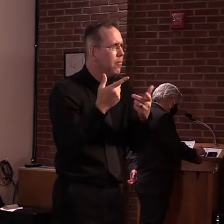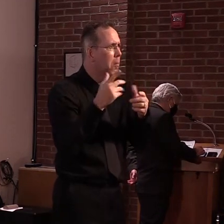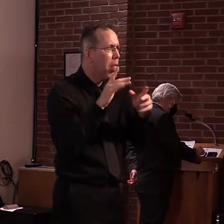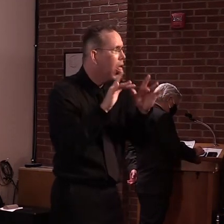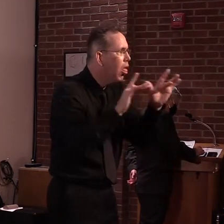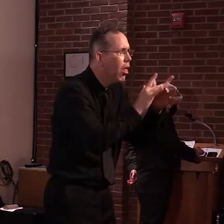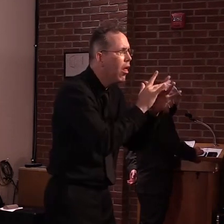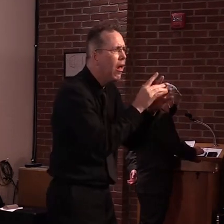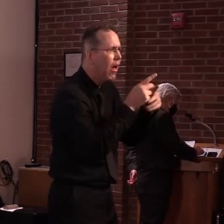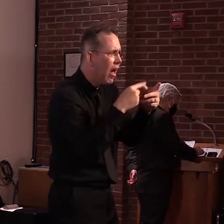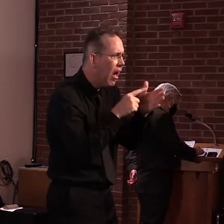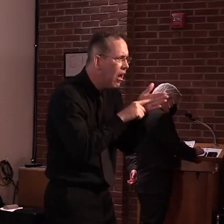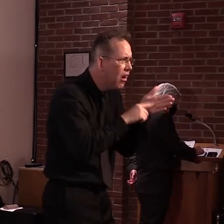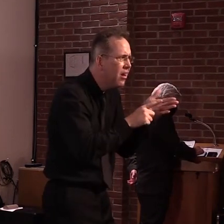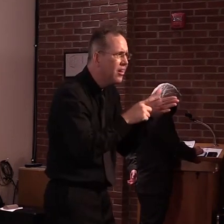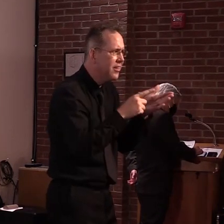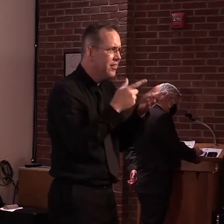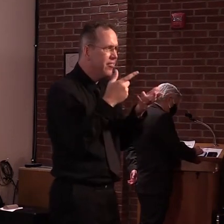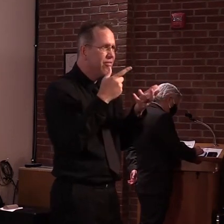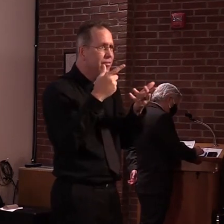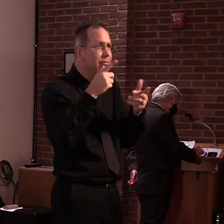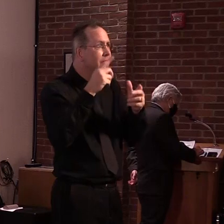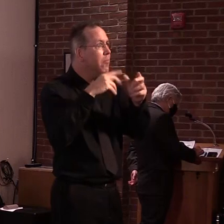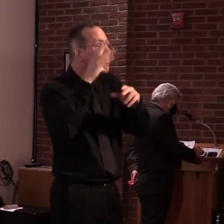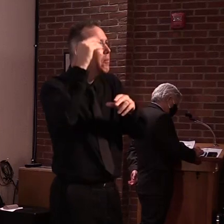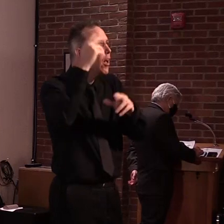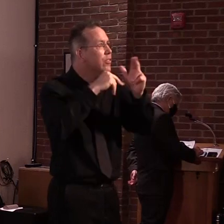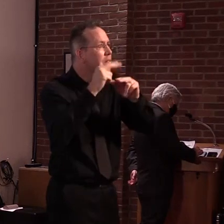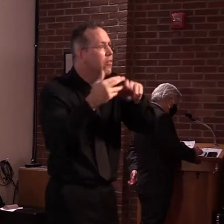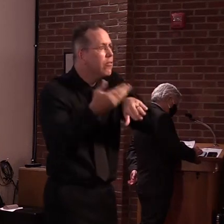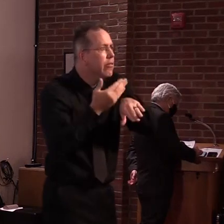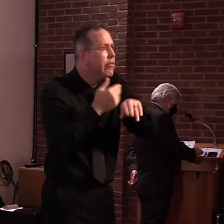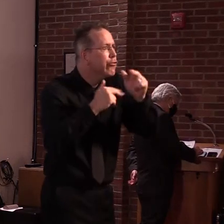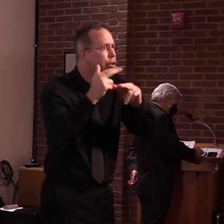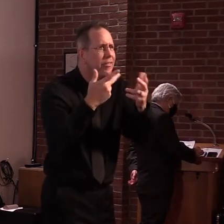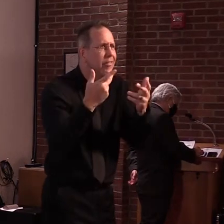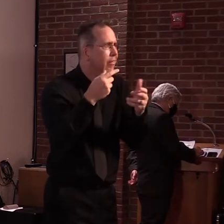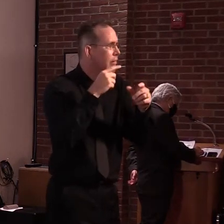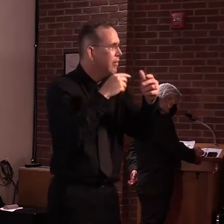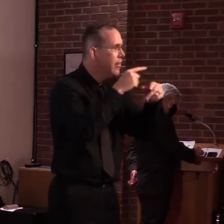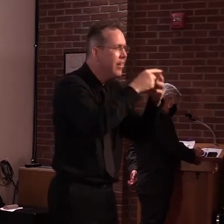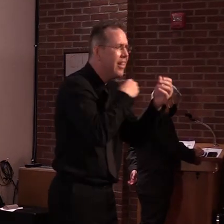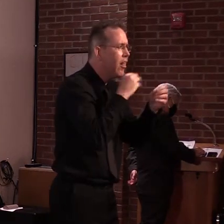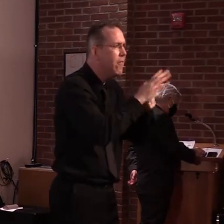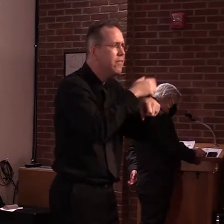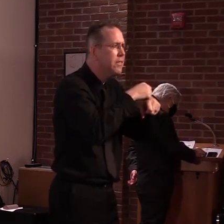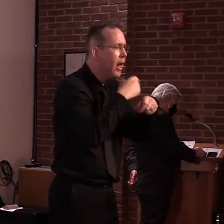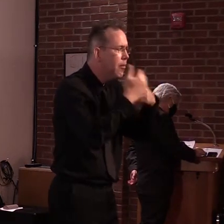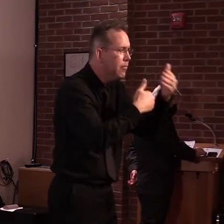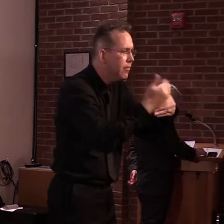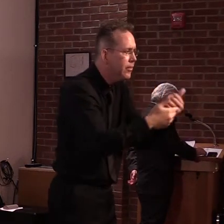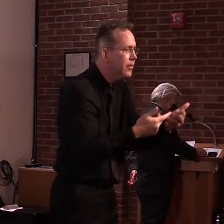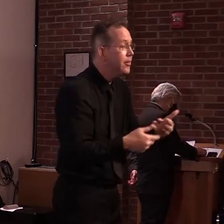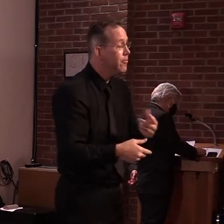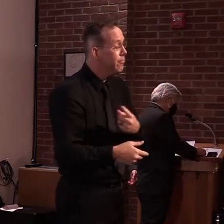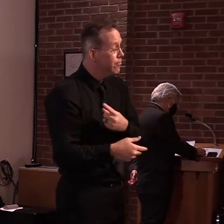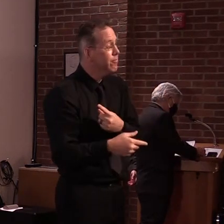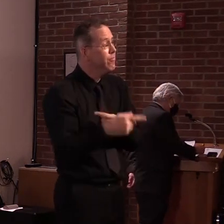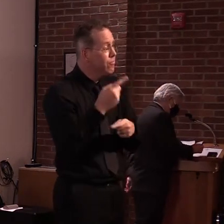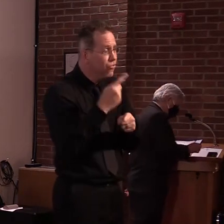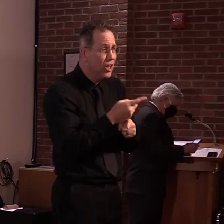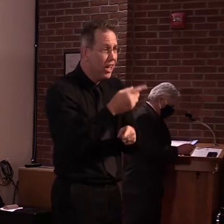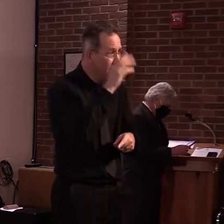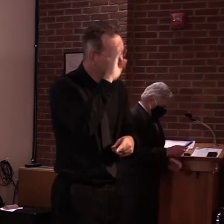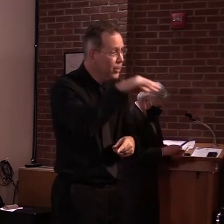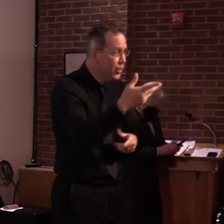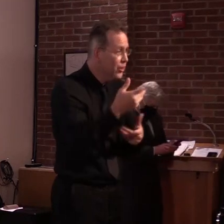lot of these projects. Well, there will be, I believe, there will be if we act now. Obviously, if we wait a month or 2 months,